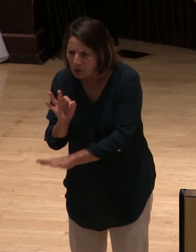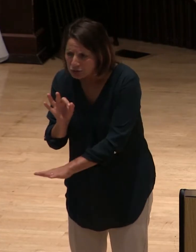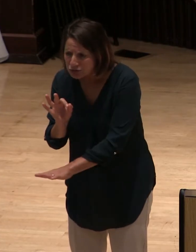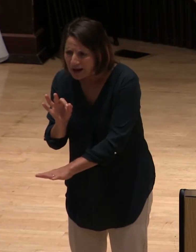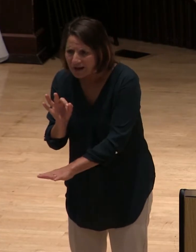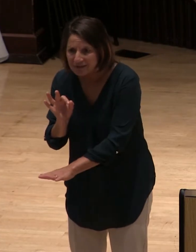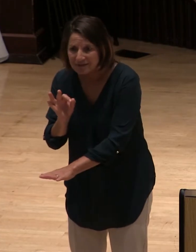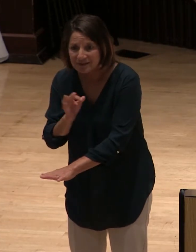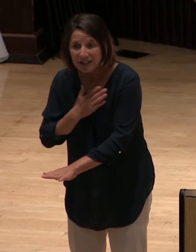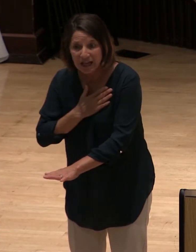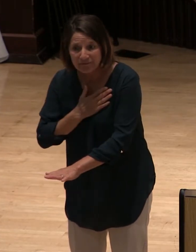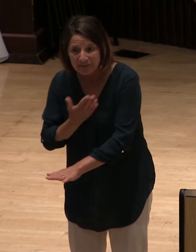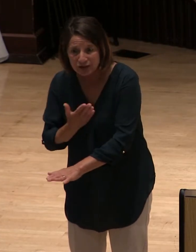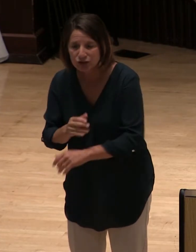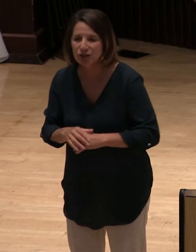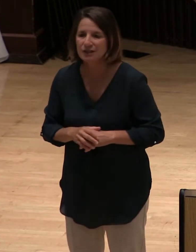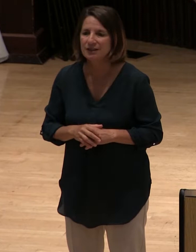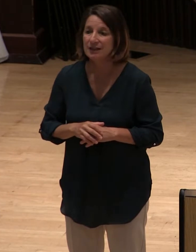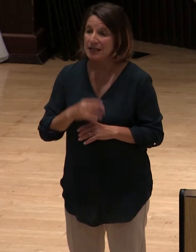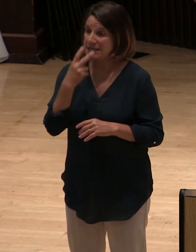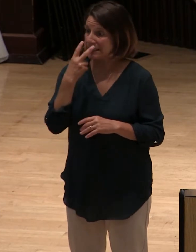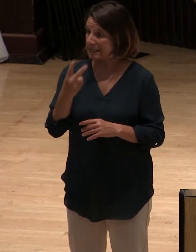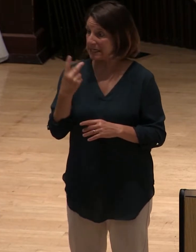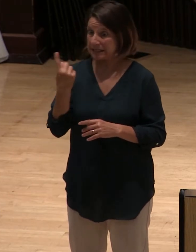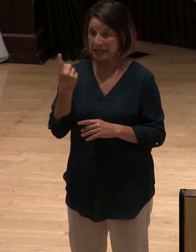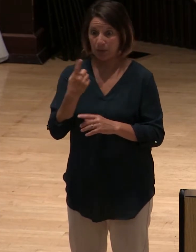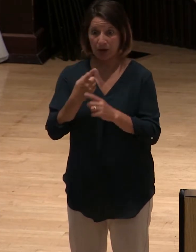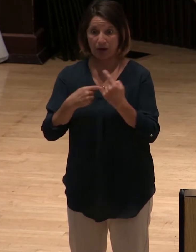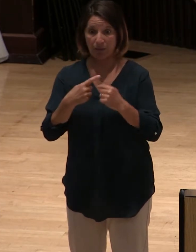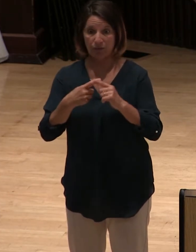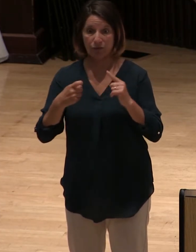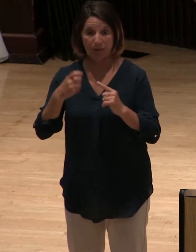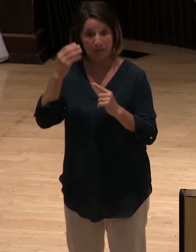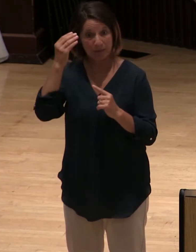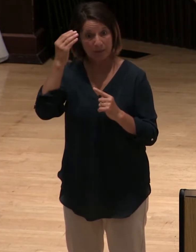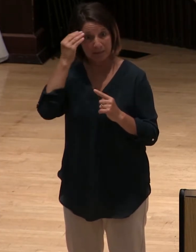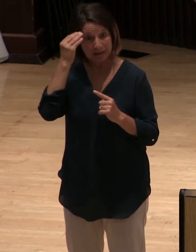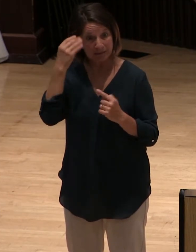seeing a visitor to our mental health center come out with a smile on their face,